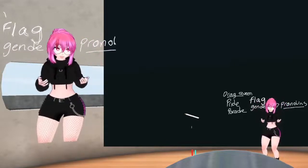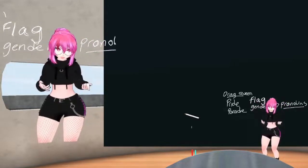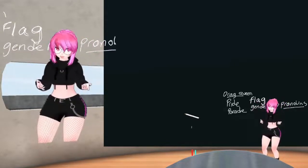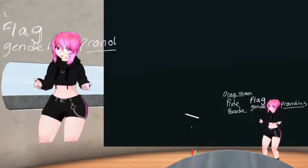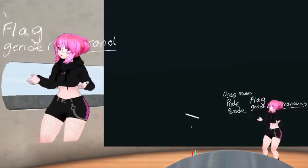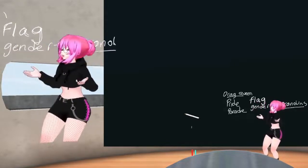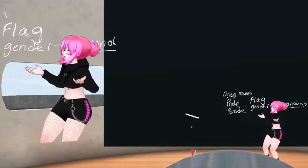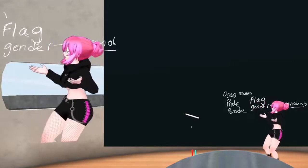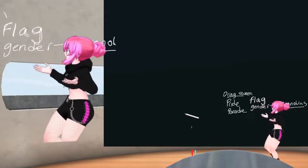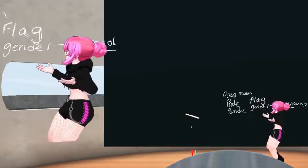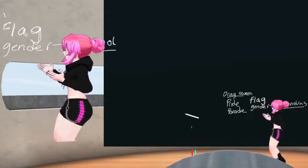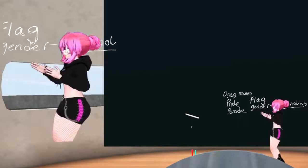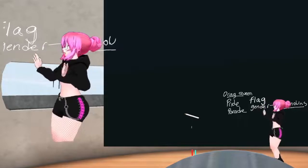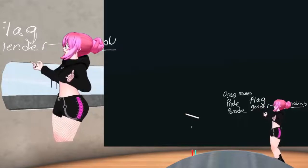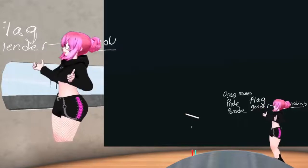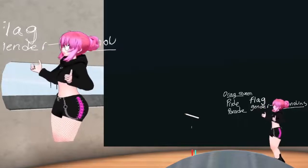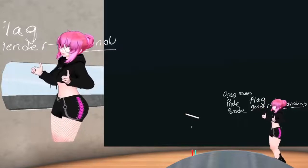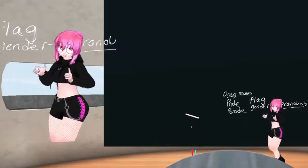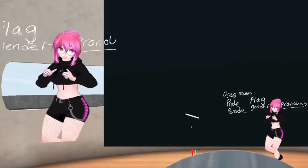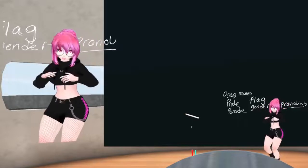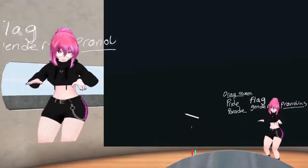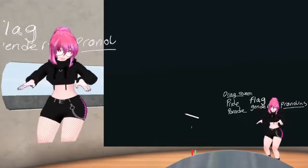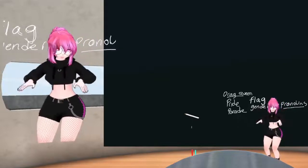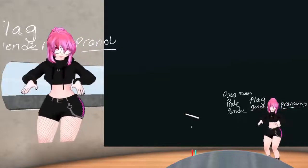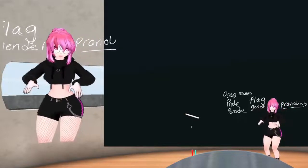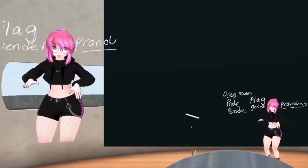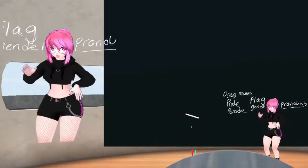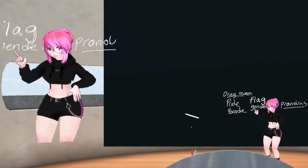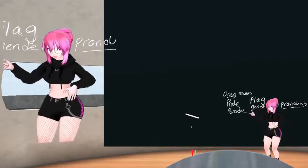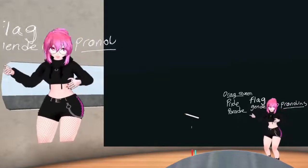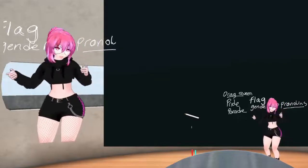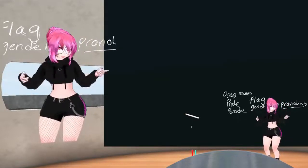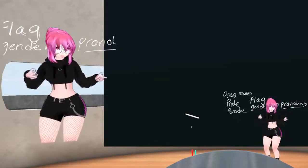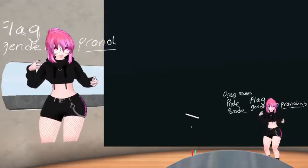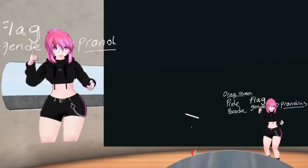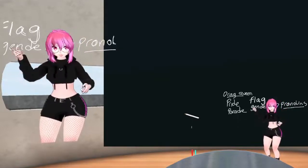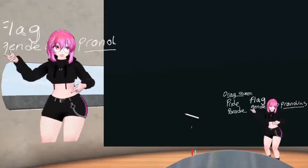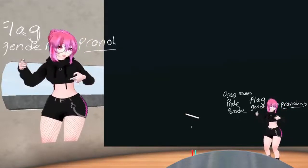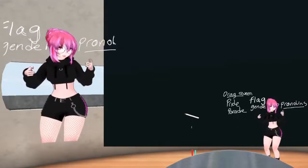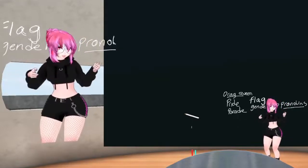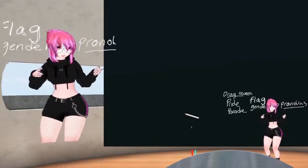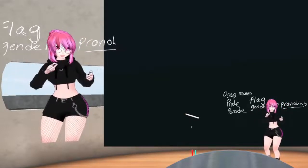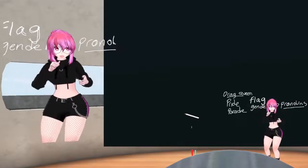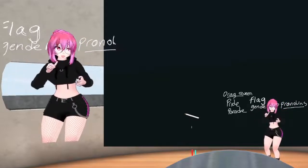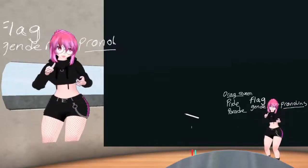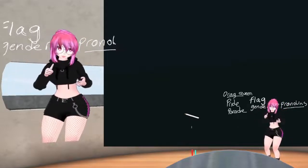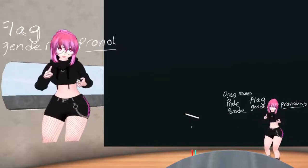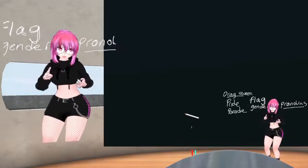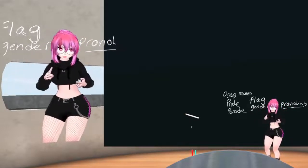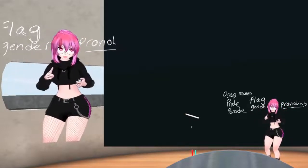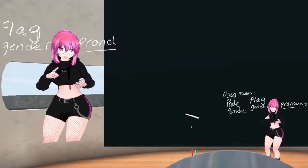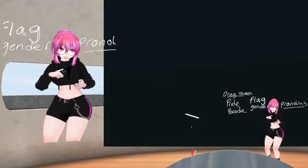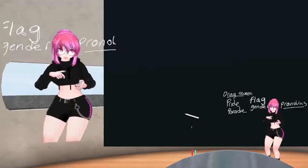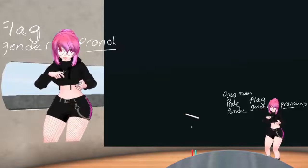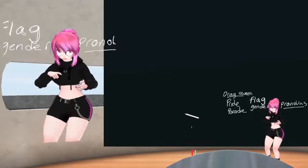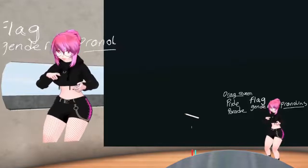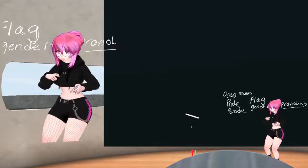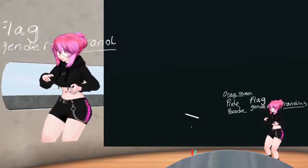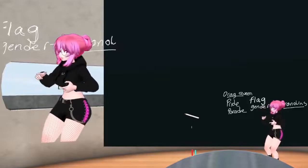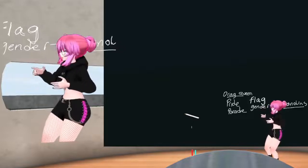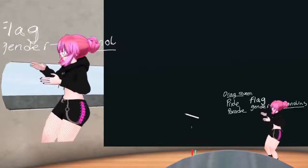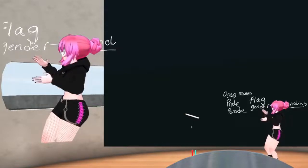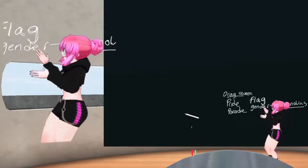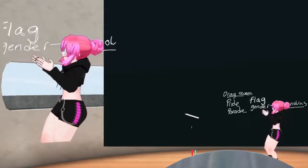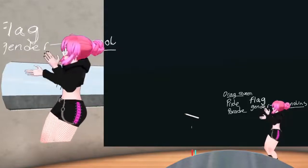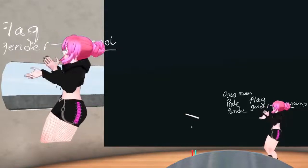and he, most of the time it's completely neutral. So I can point and describe people, and it doesn't actually mean any